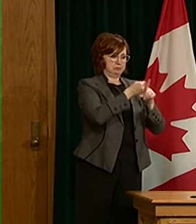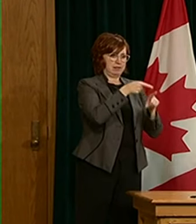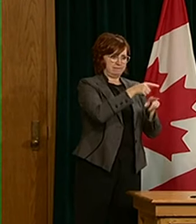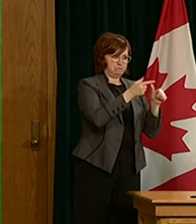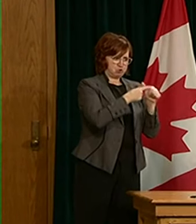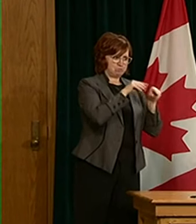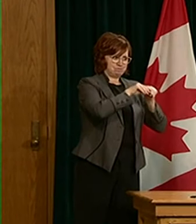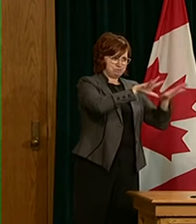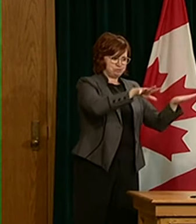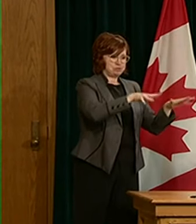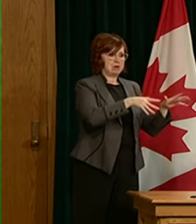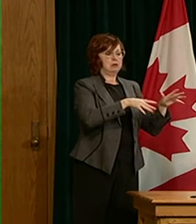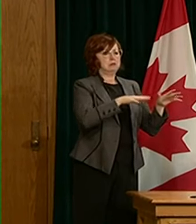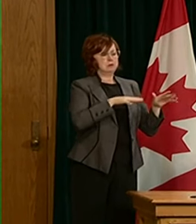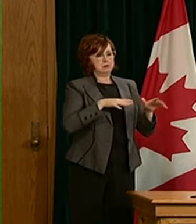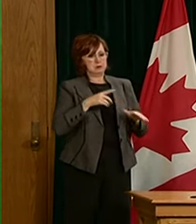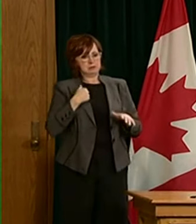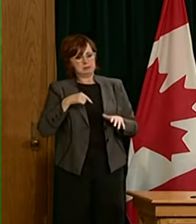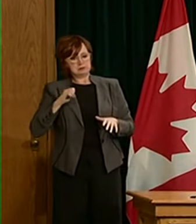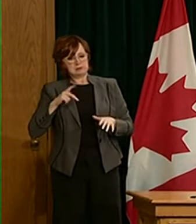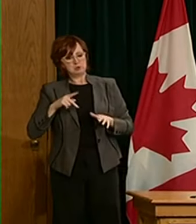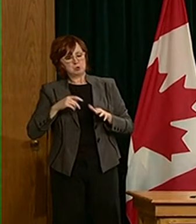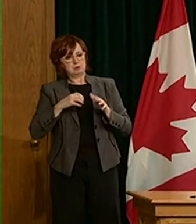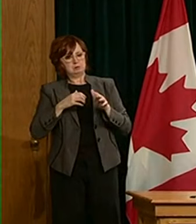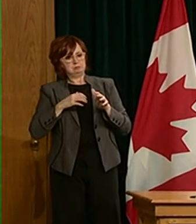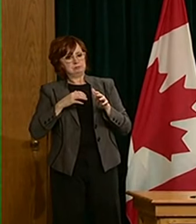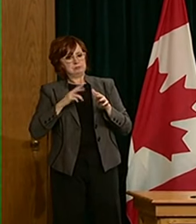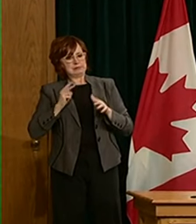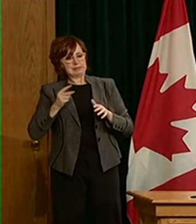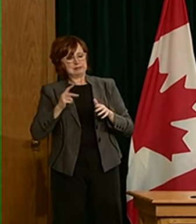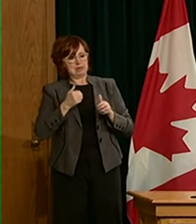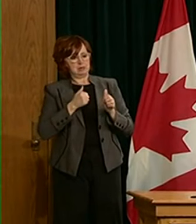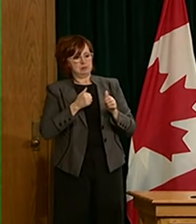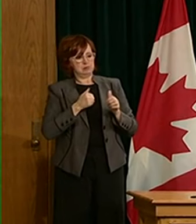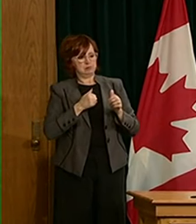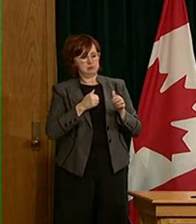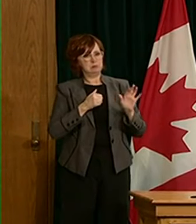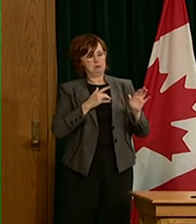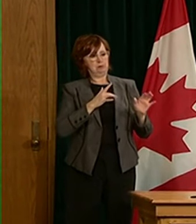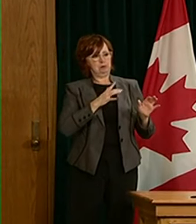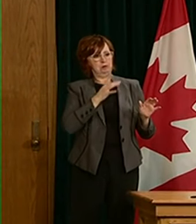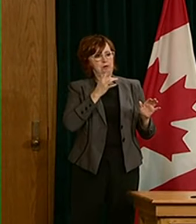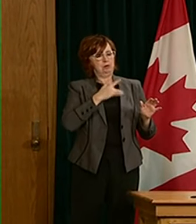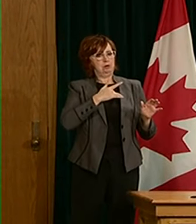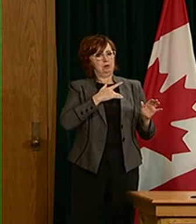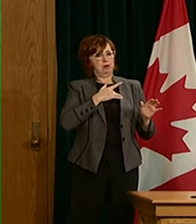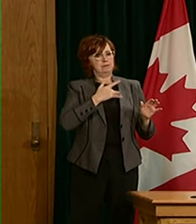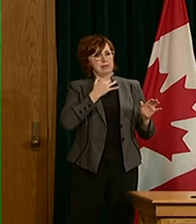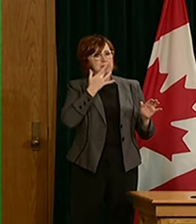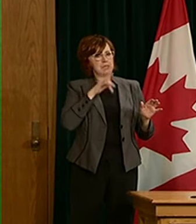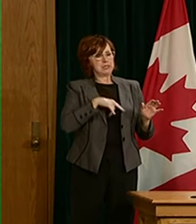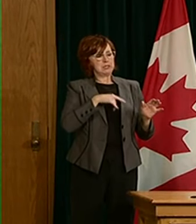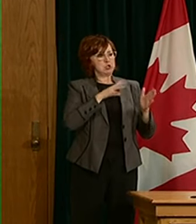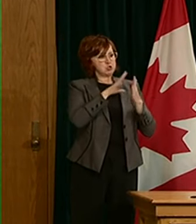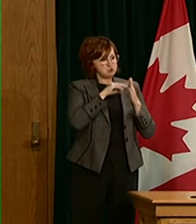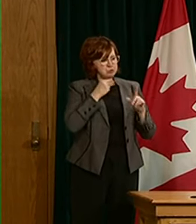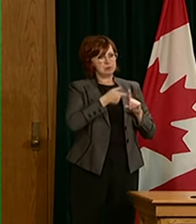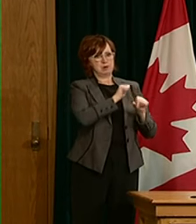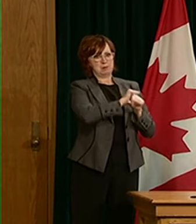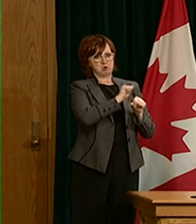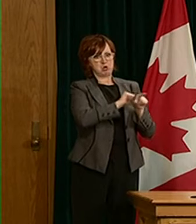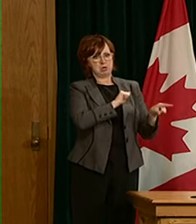spread into their population. We're fortunately behind them, which allows us to watch and learn from them. I think in a few